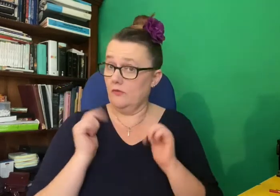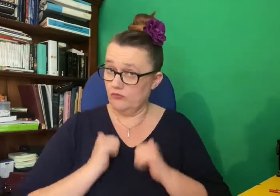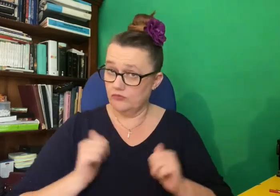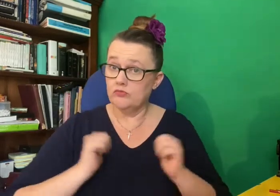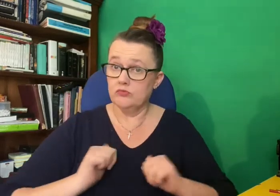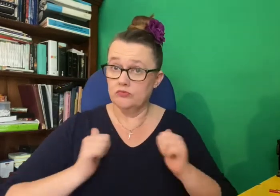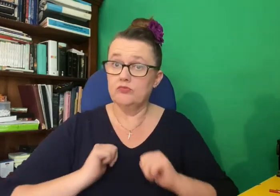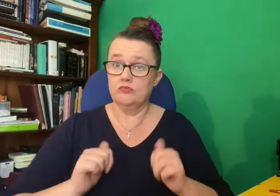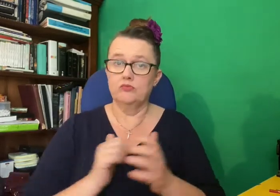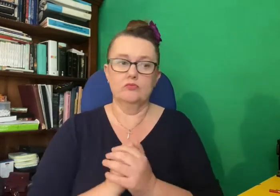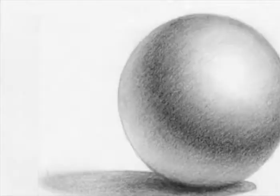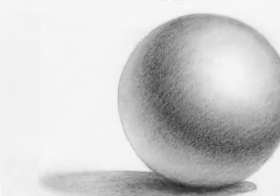through a lot of practice.